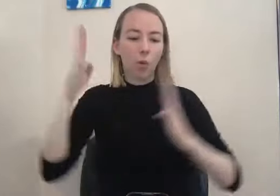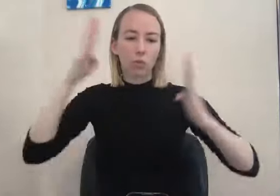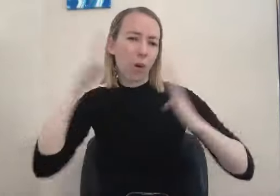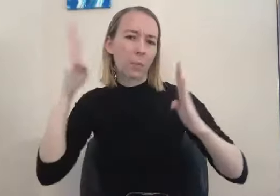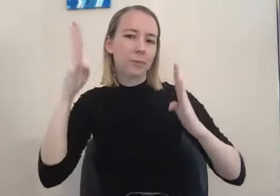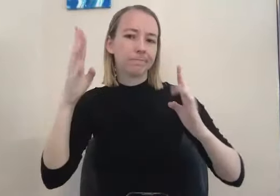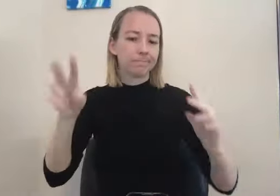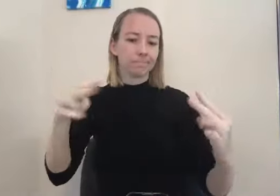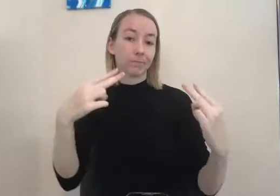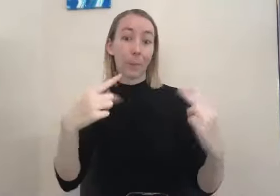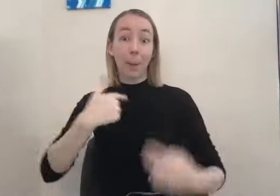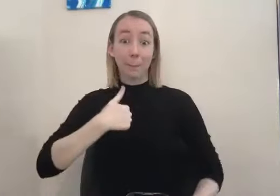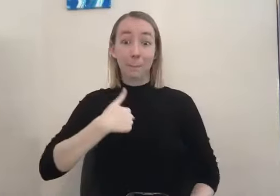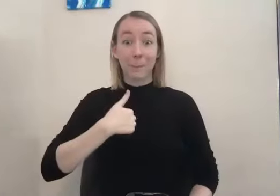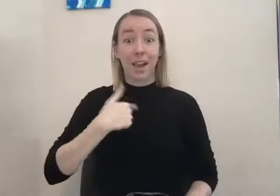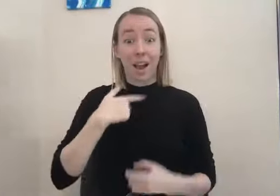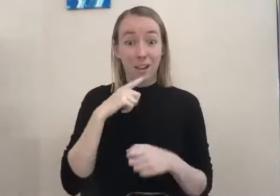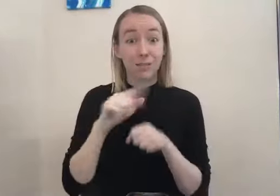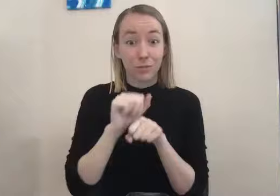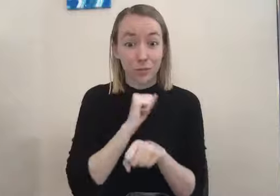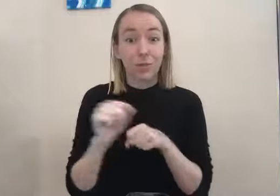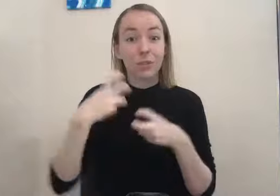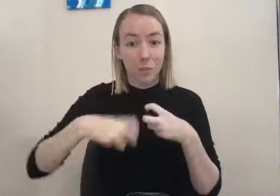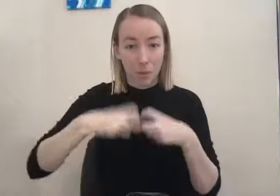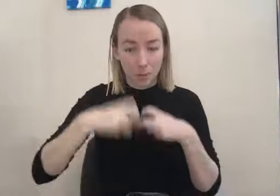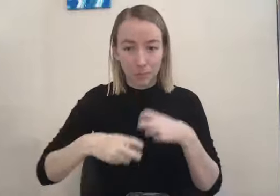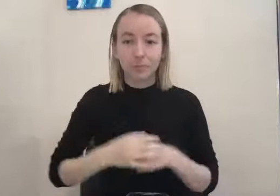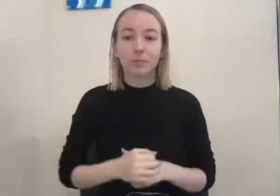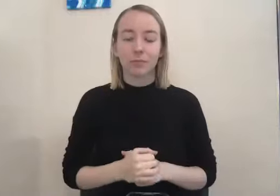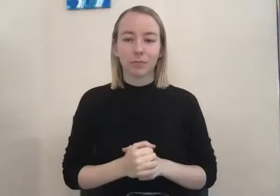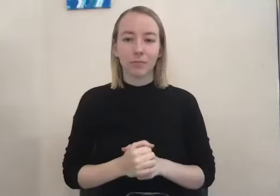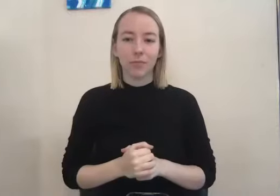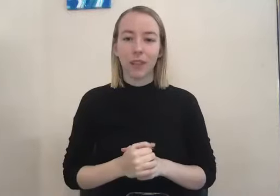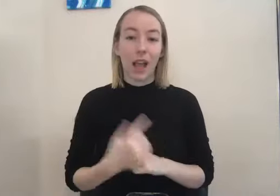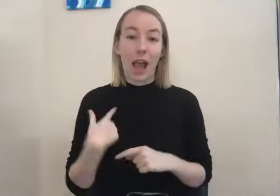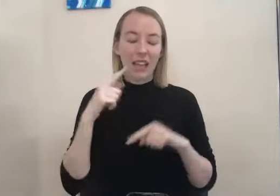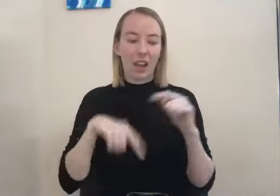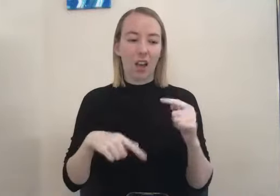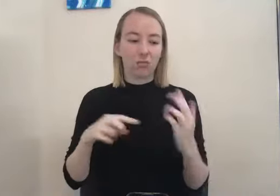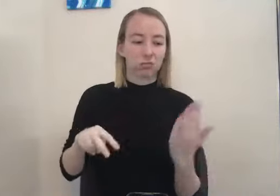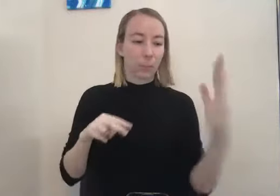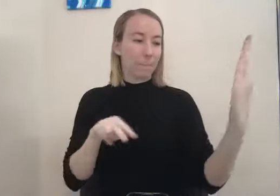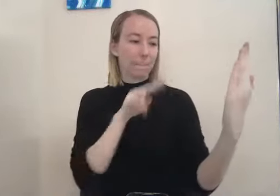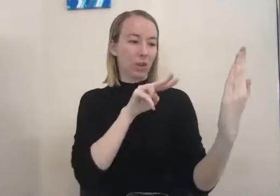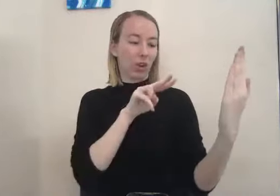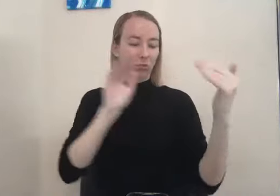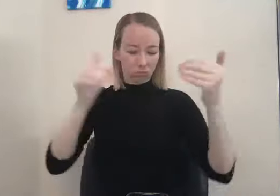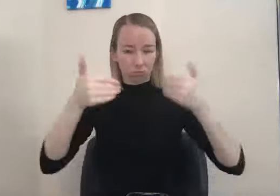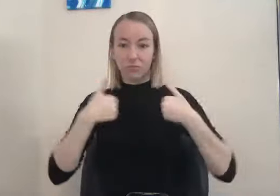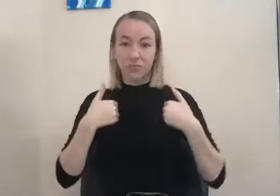even go on with people. I was always leaving jobs. I'm going to get a new job because they do my head in. My favourite work was you do my